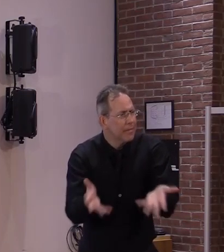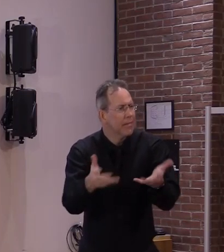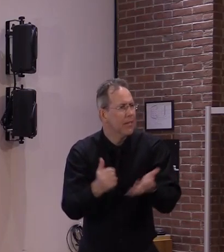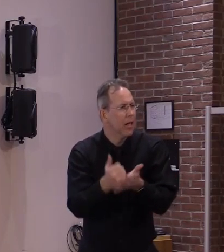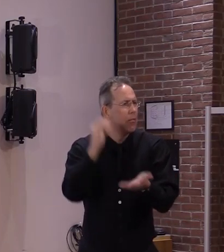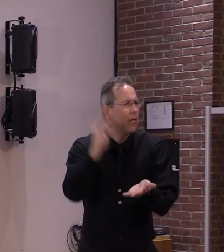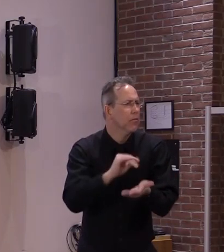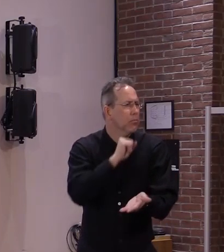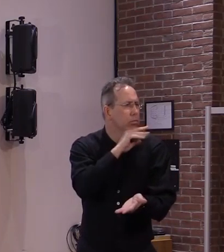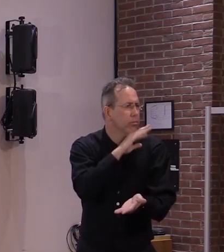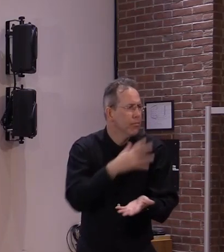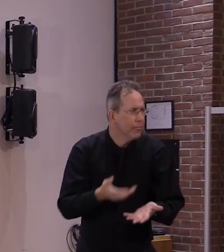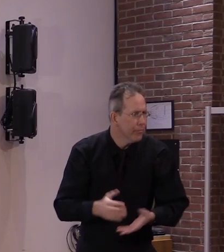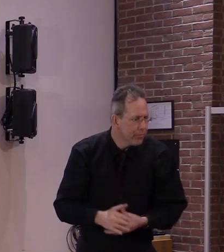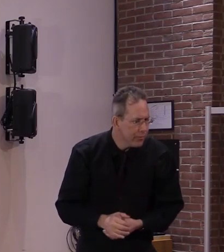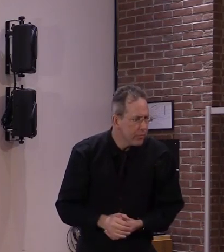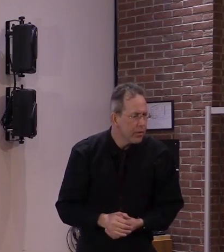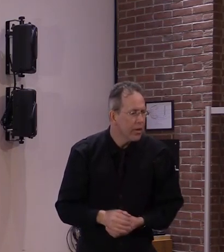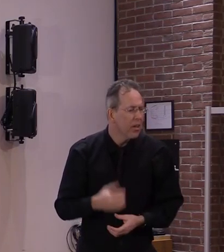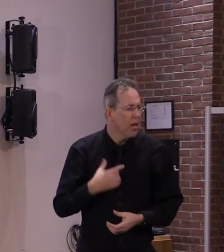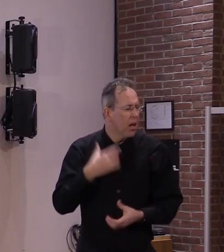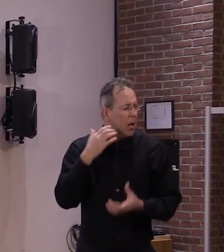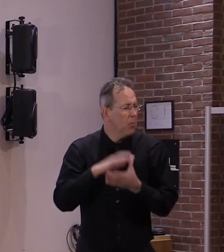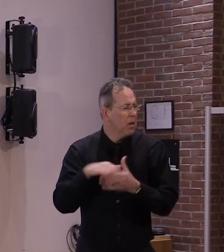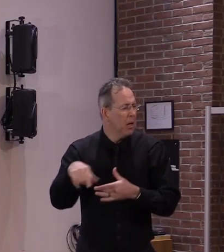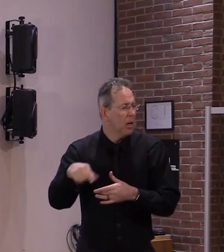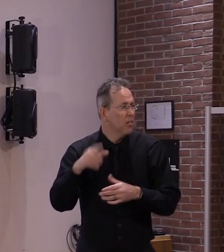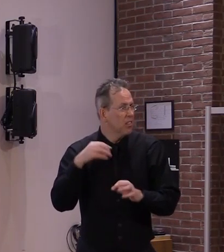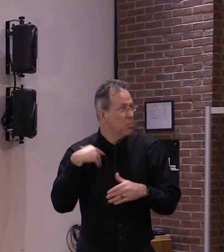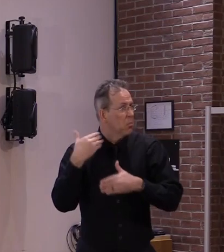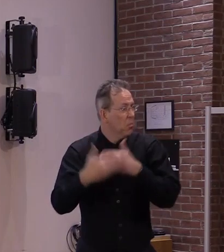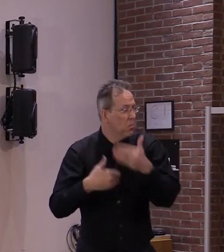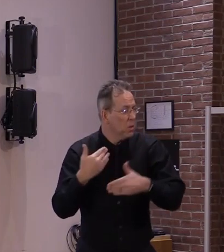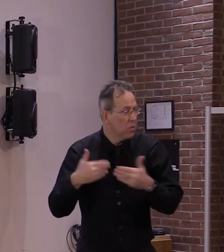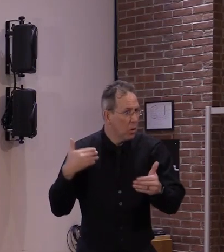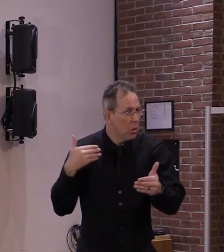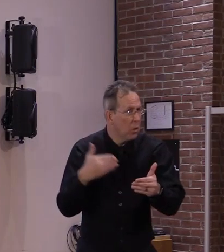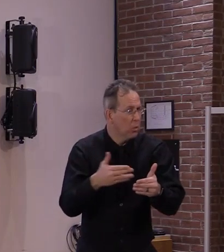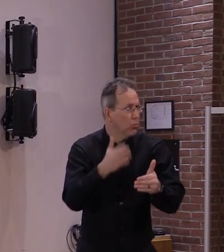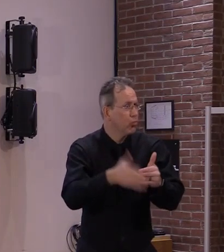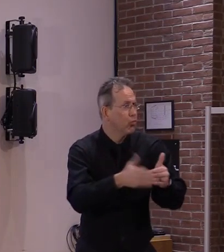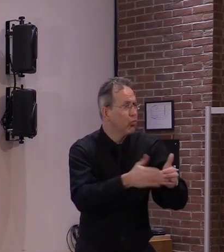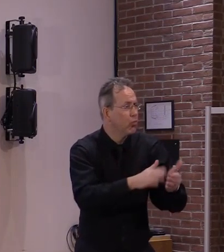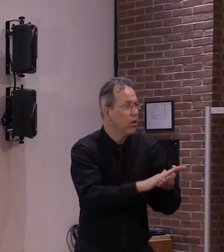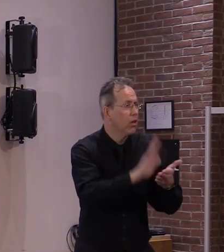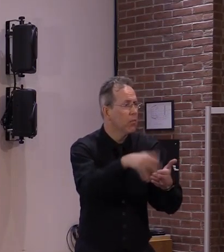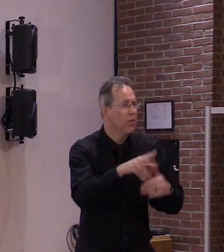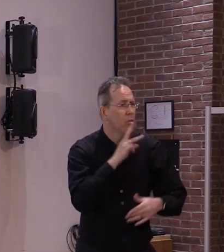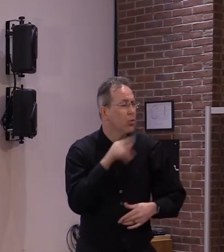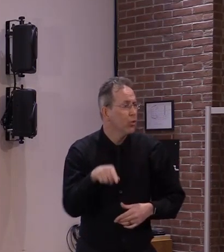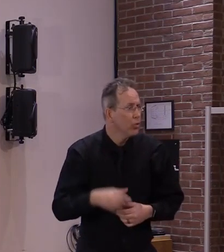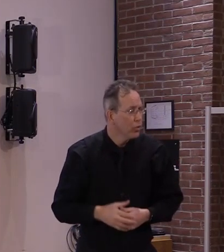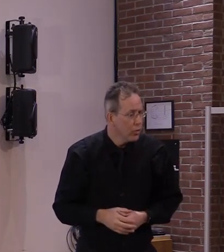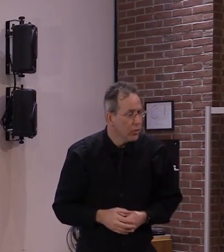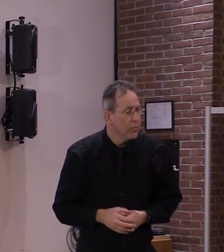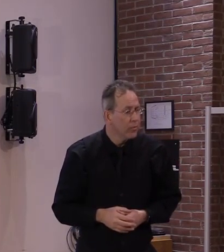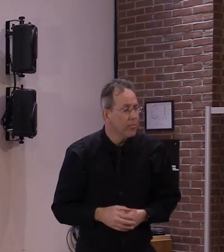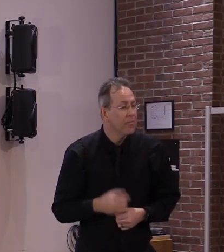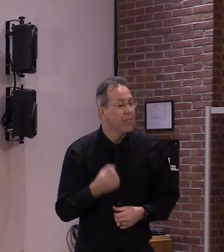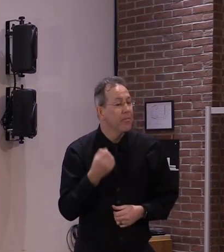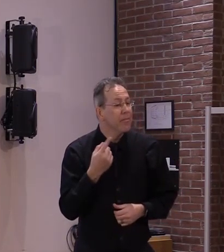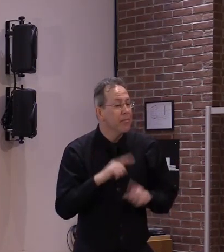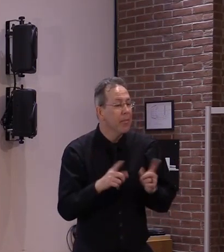Child Care Center, but at the same time, can't responsibly sacrifice the need to ensure high quality drinking water for